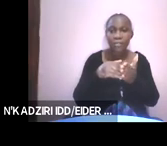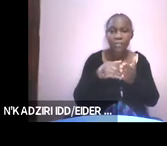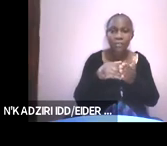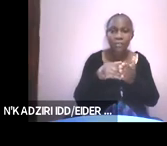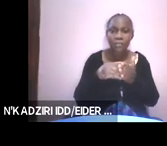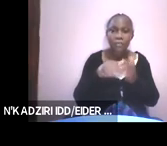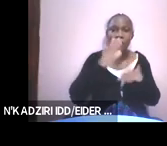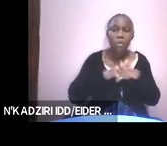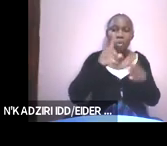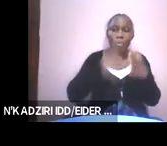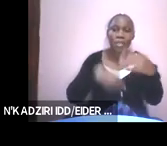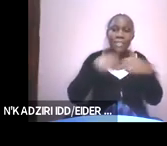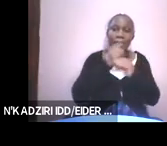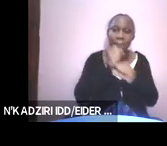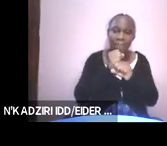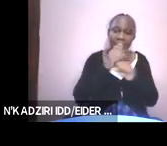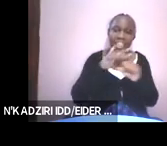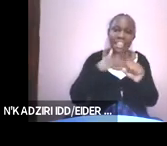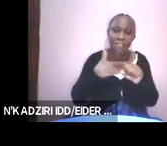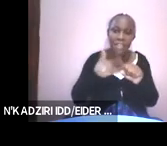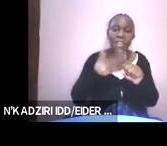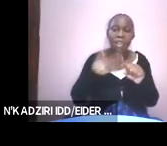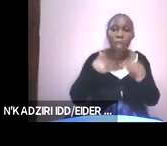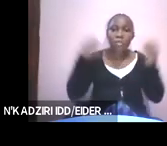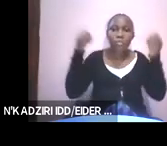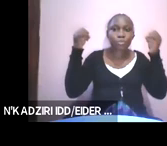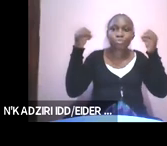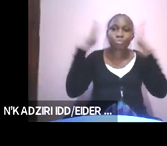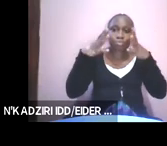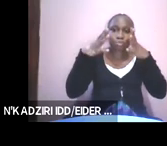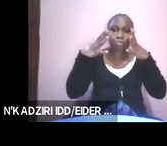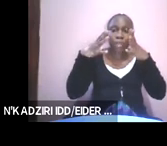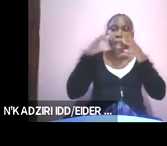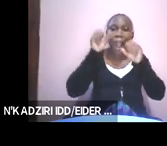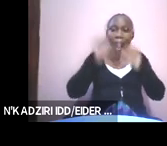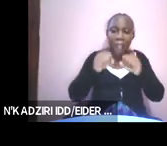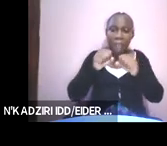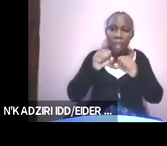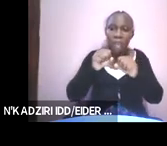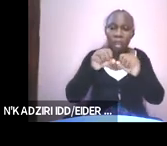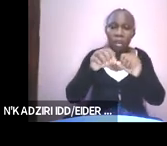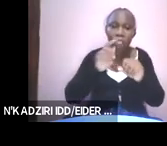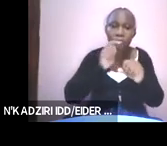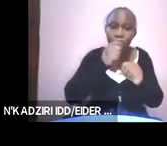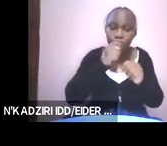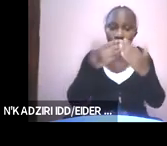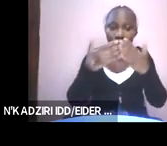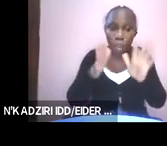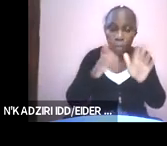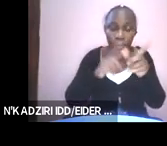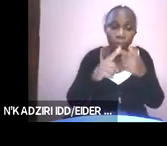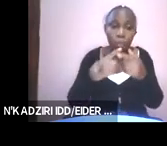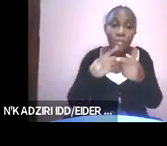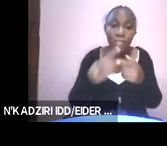you feel you'd like to highlight? You can unmute yourself. I can see already some are saying that, pointing out that